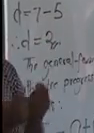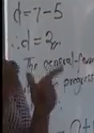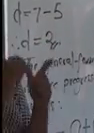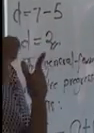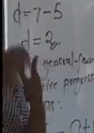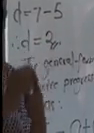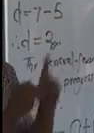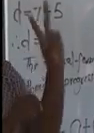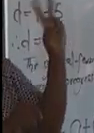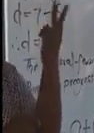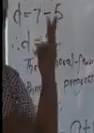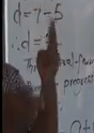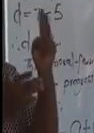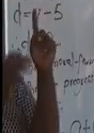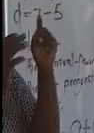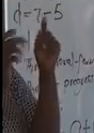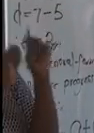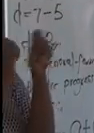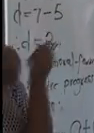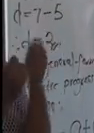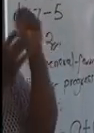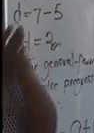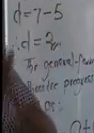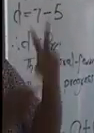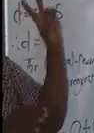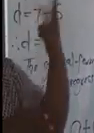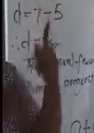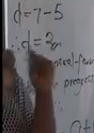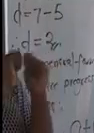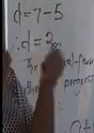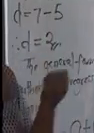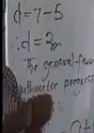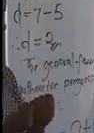term minus the second term. So we do that.